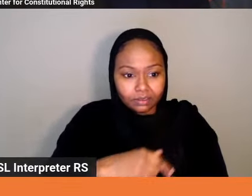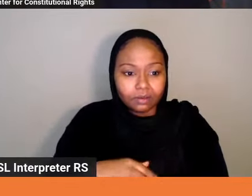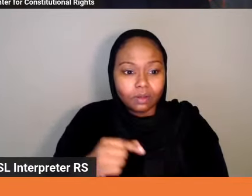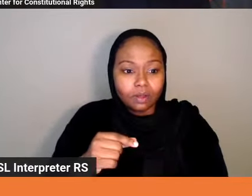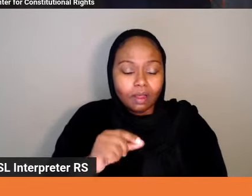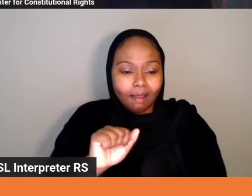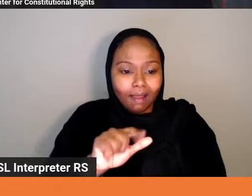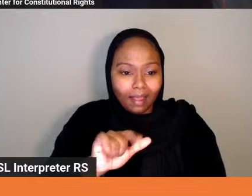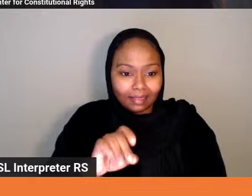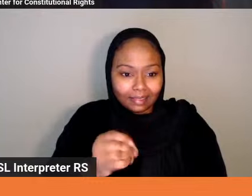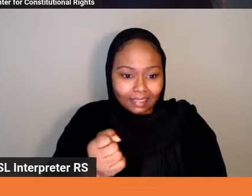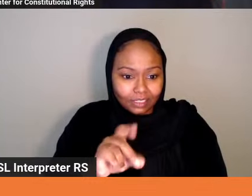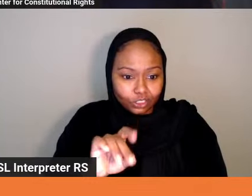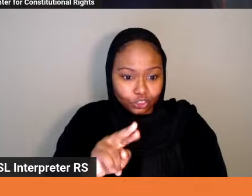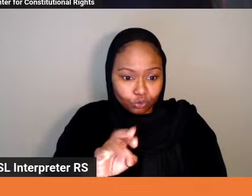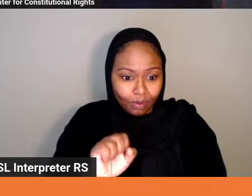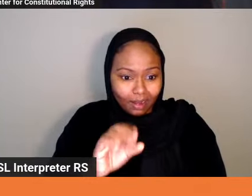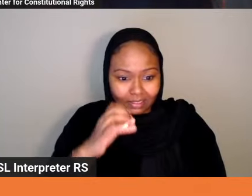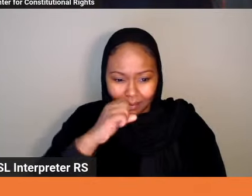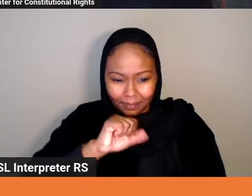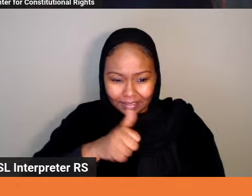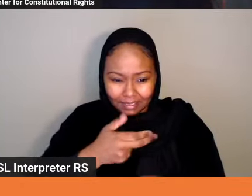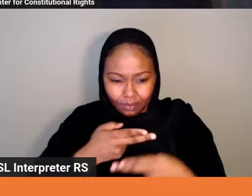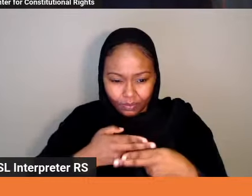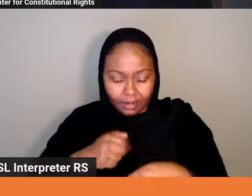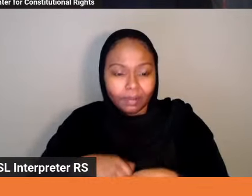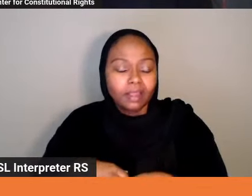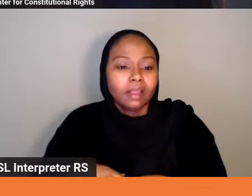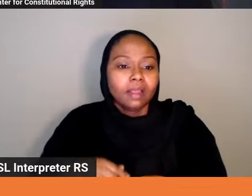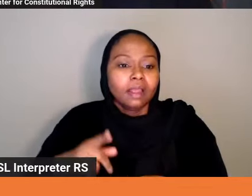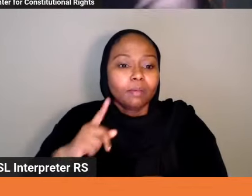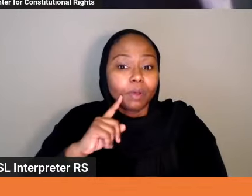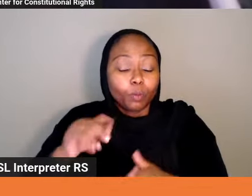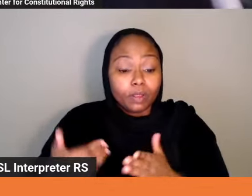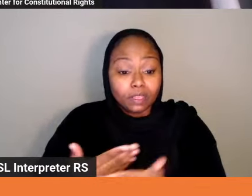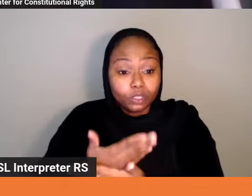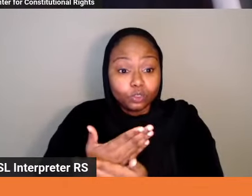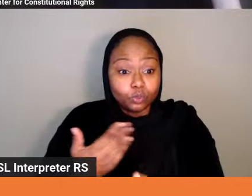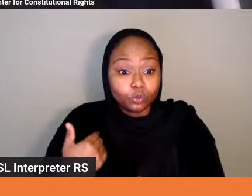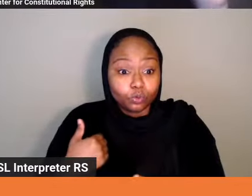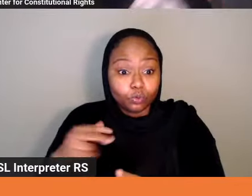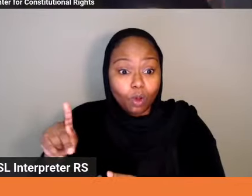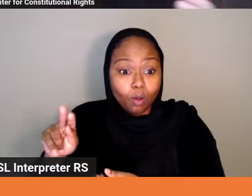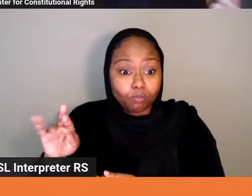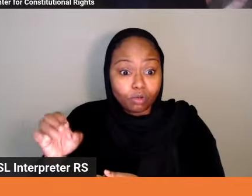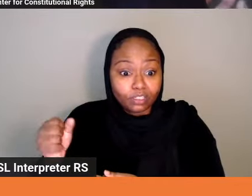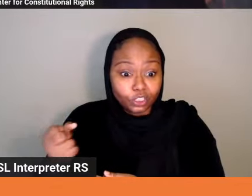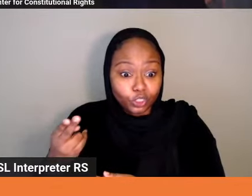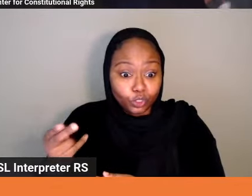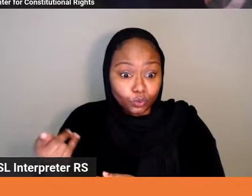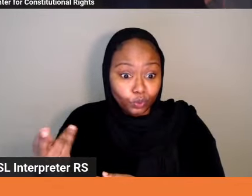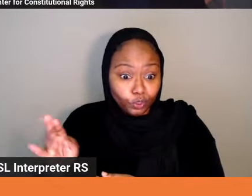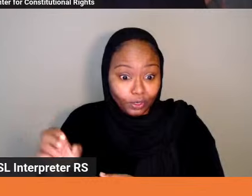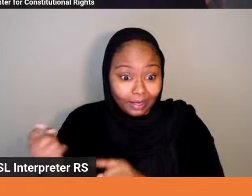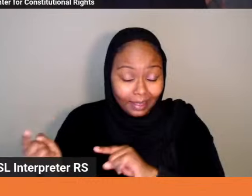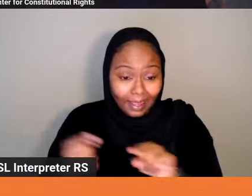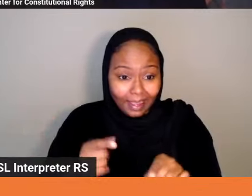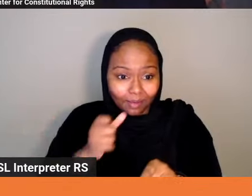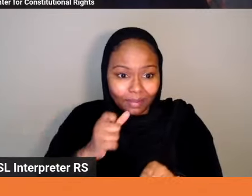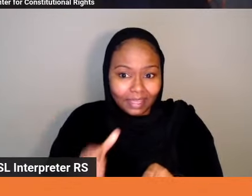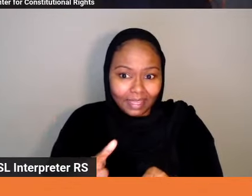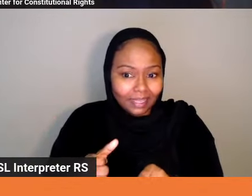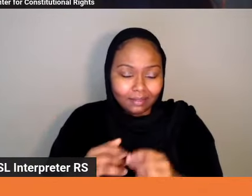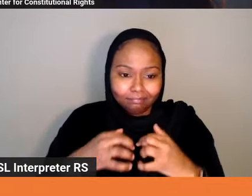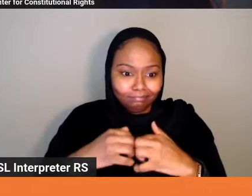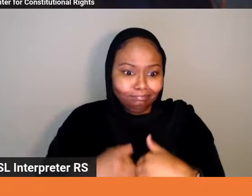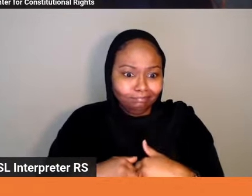proceedings. And what we saw happen when a new prosecutor came in, he deprioritized or effectively shuttered